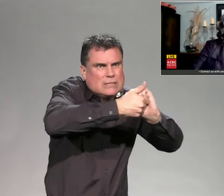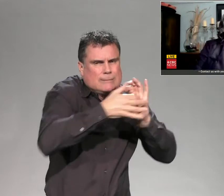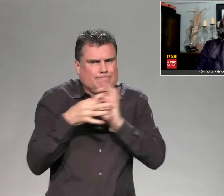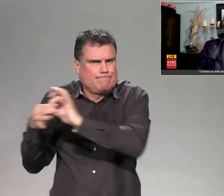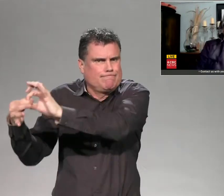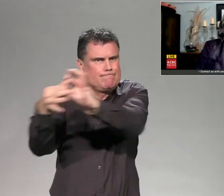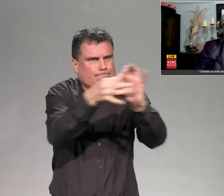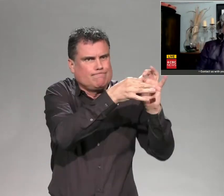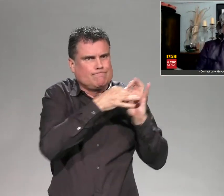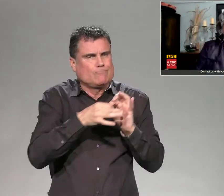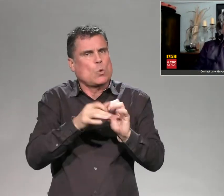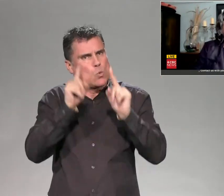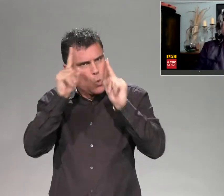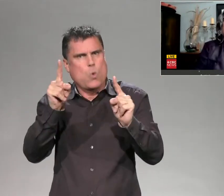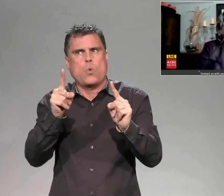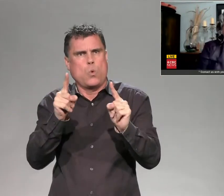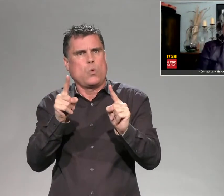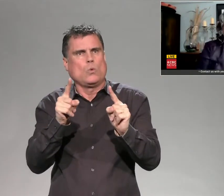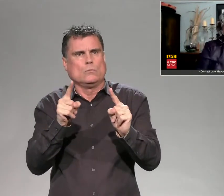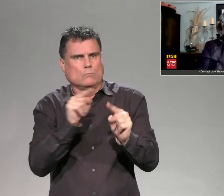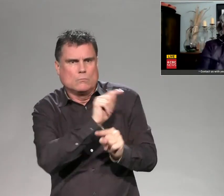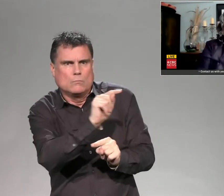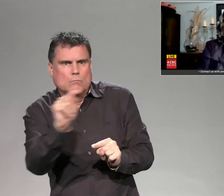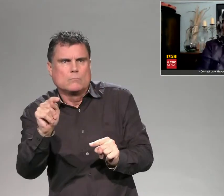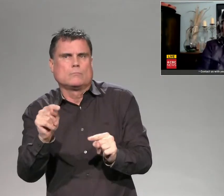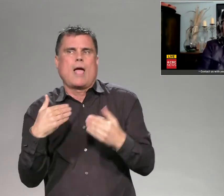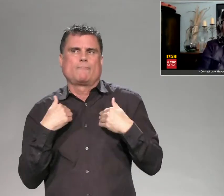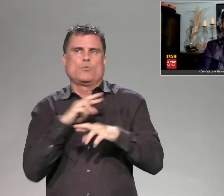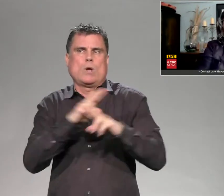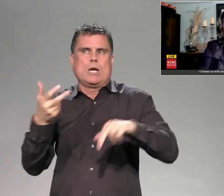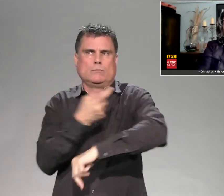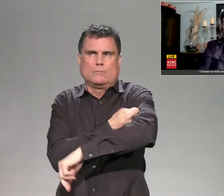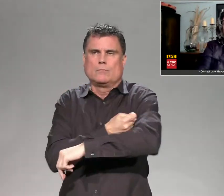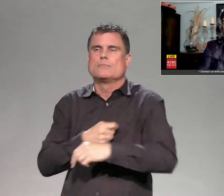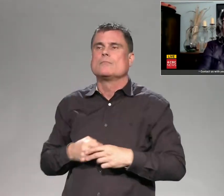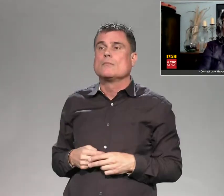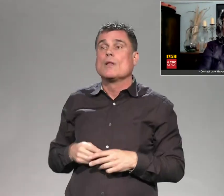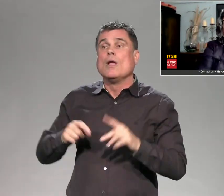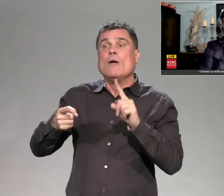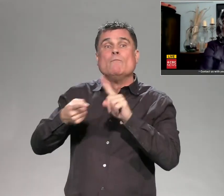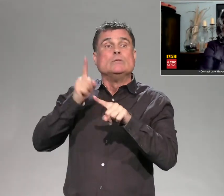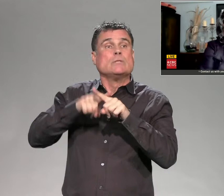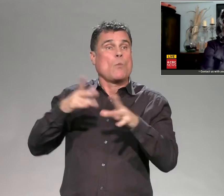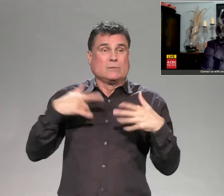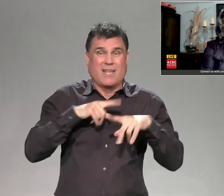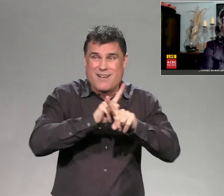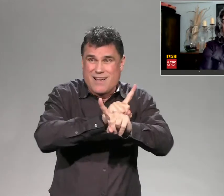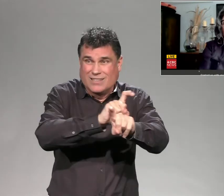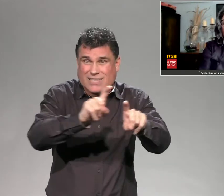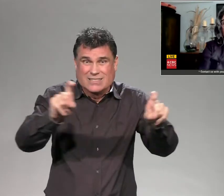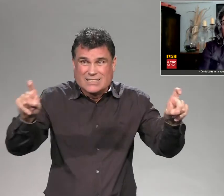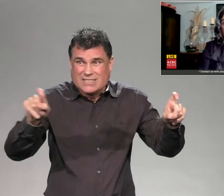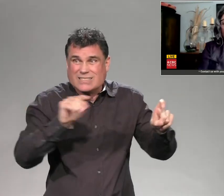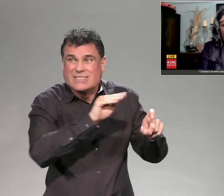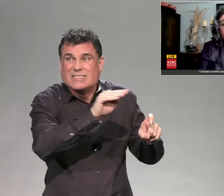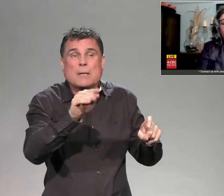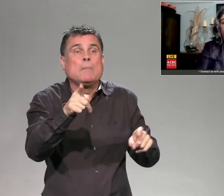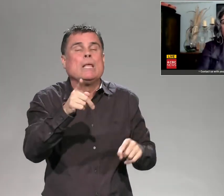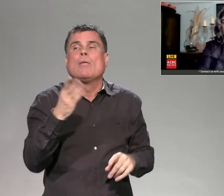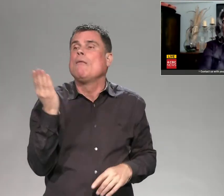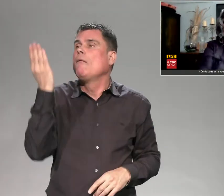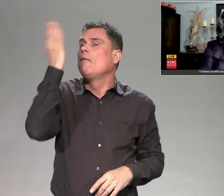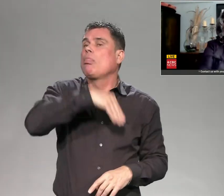who may have been reluctant the first time around, may have not been available the first time around, so that everybody who